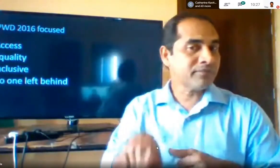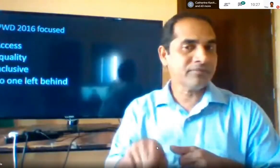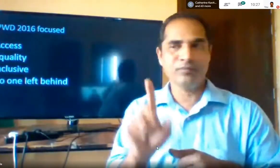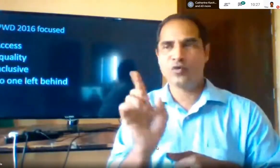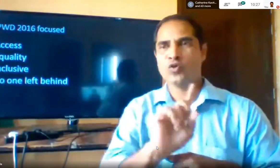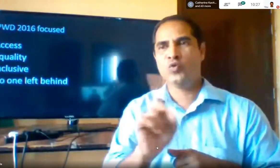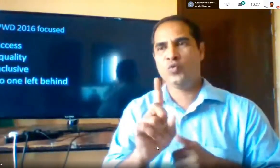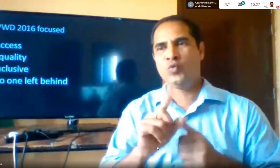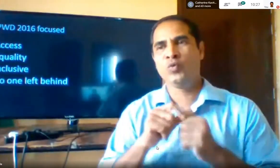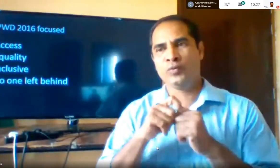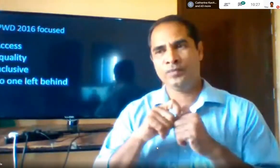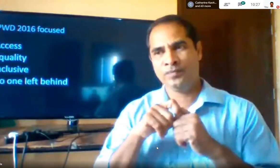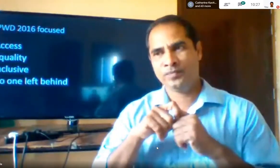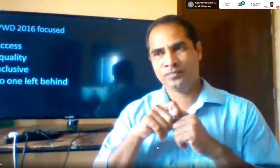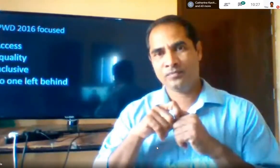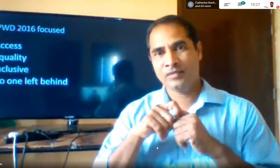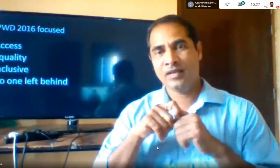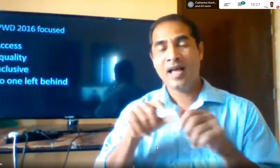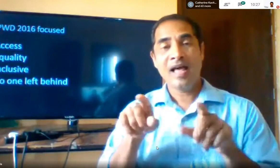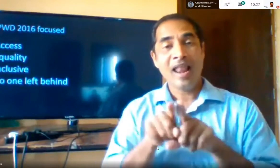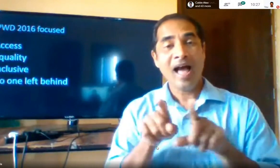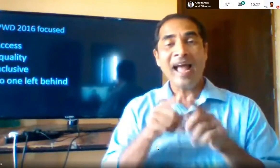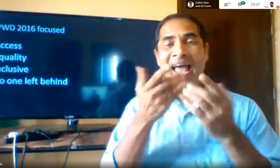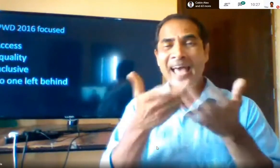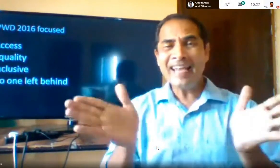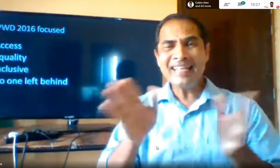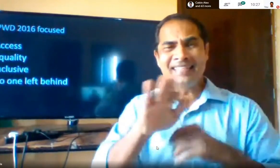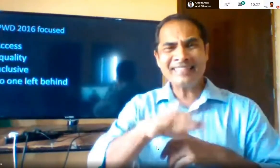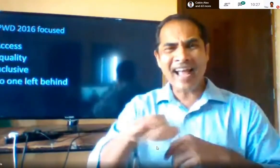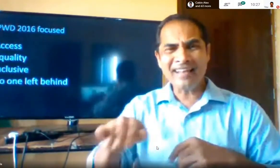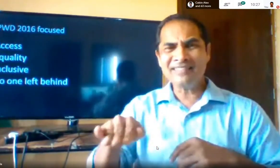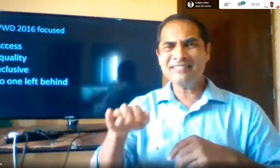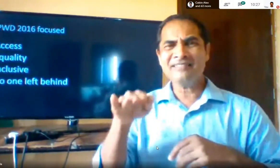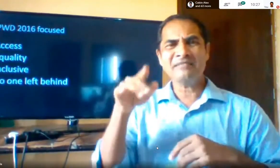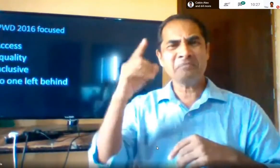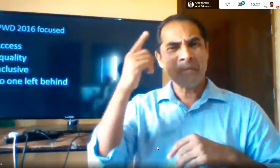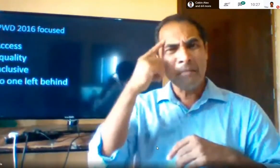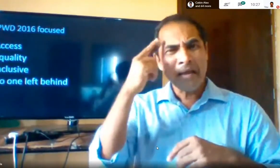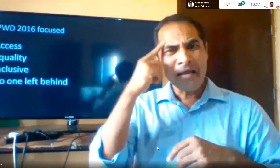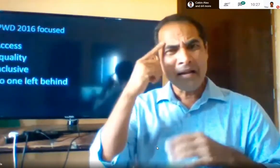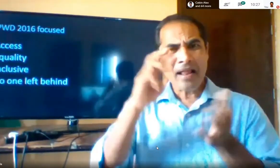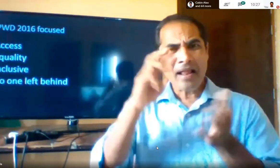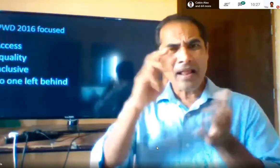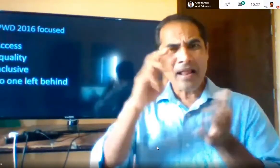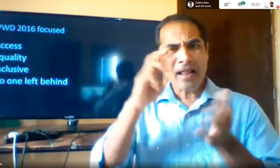So they have to follow the RPWD. So MEP is focusing on RPWD also.